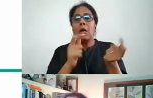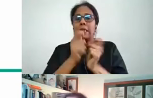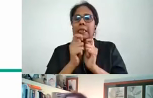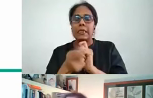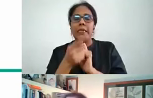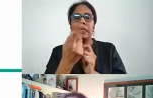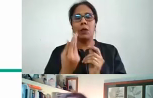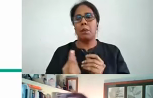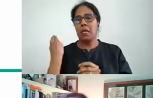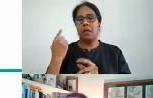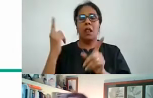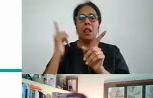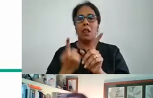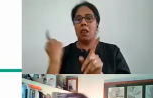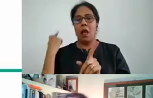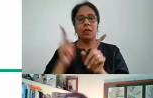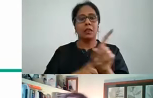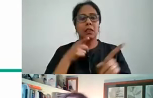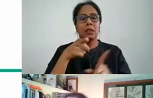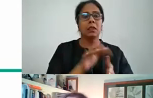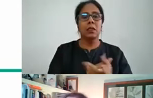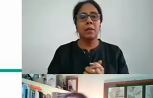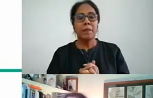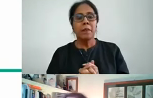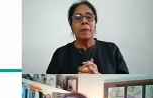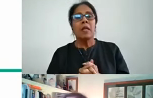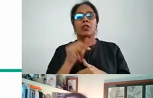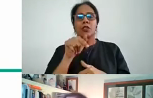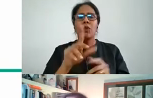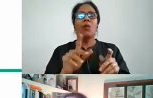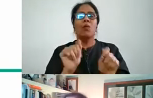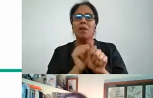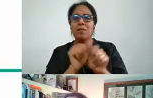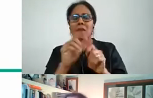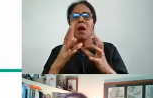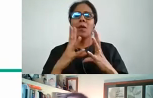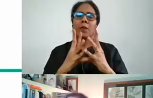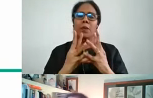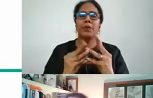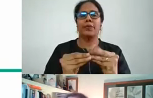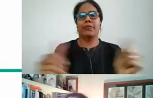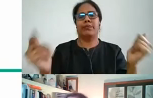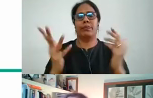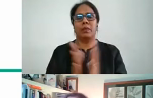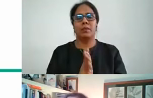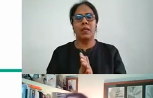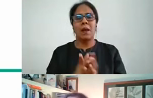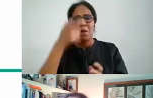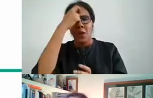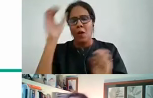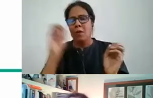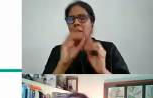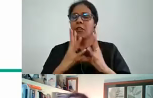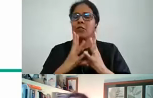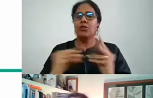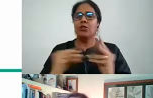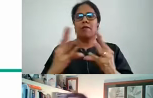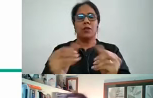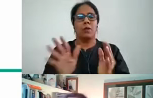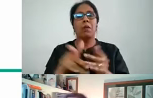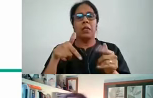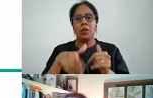making use of randomized MAC addresses seamless and enhanced data privacy. These are the areas that are currently under